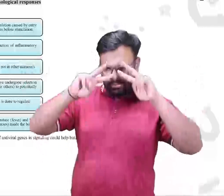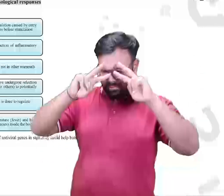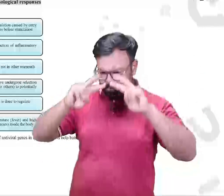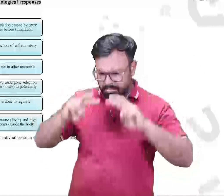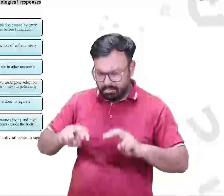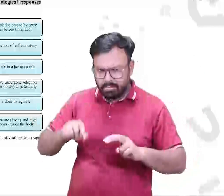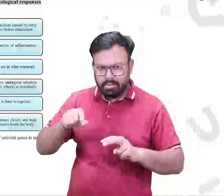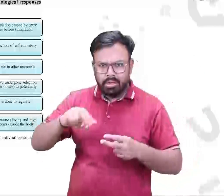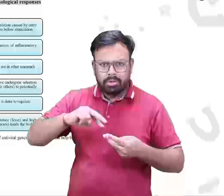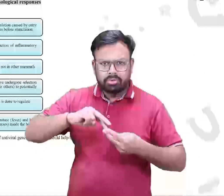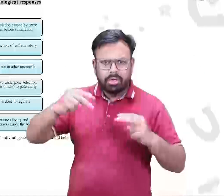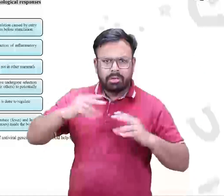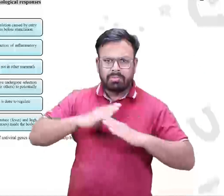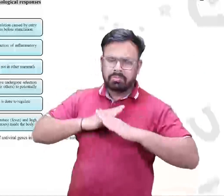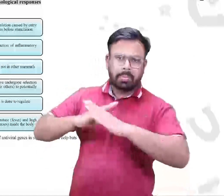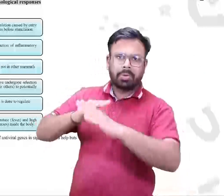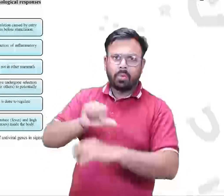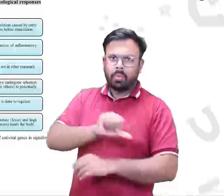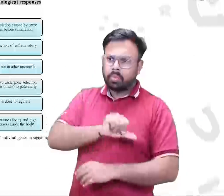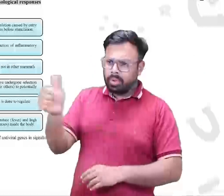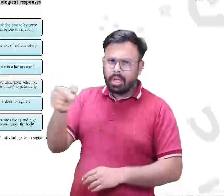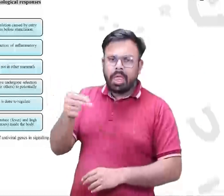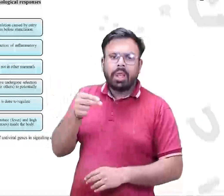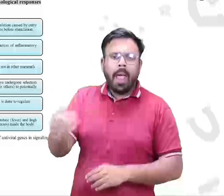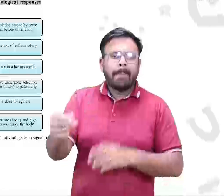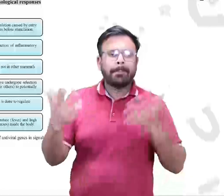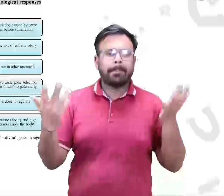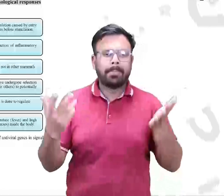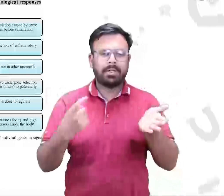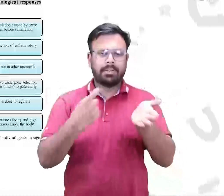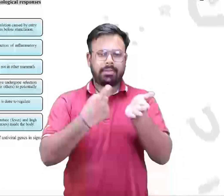In bats, antiviral genes like